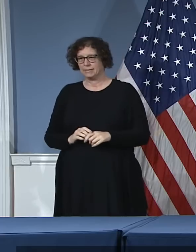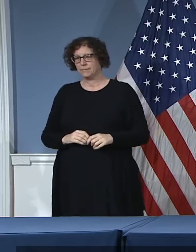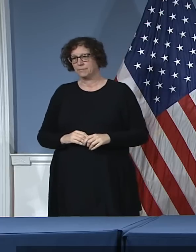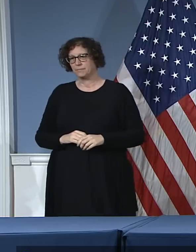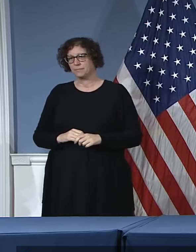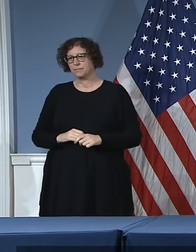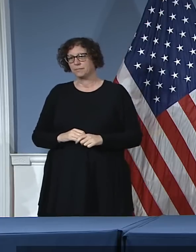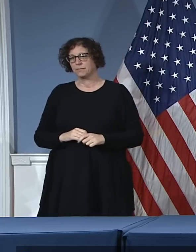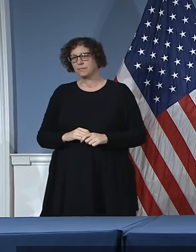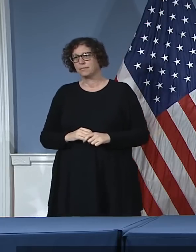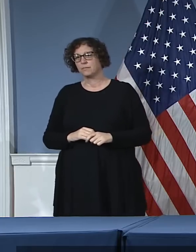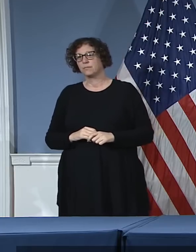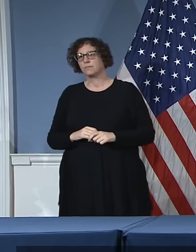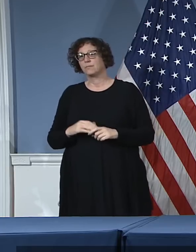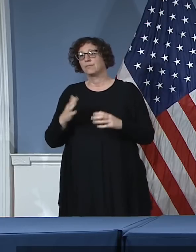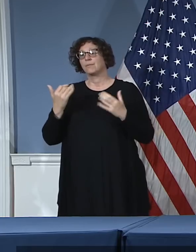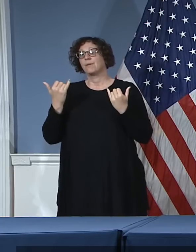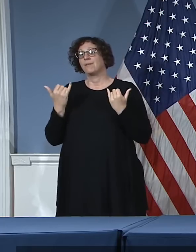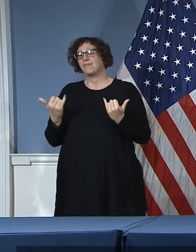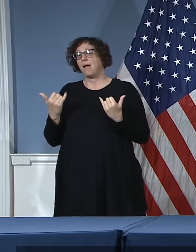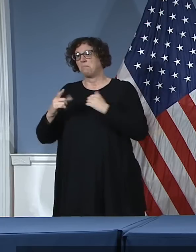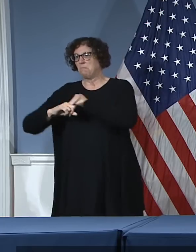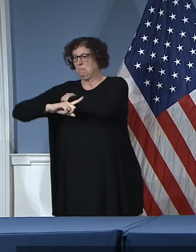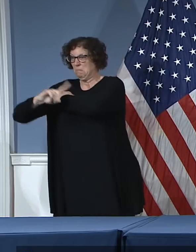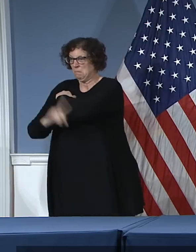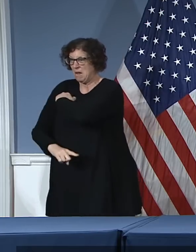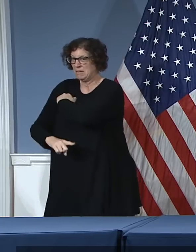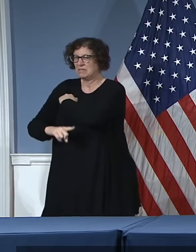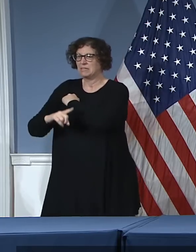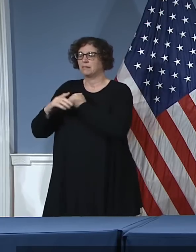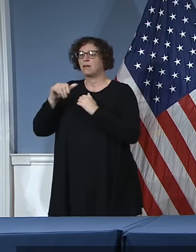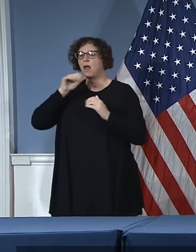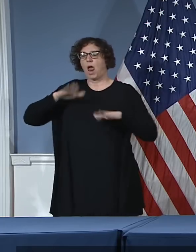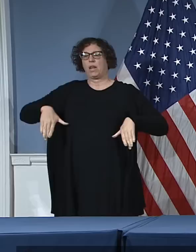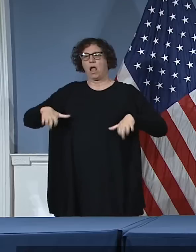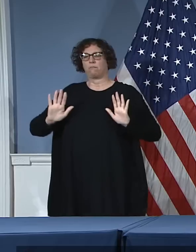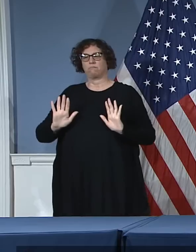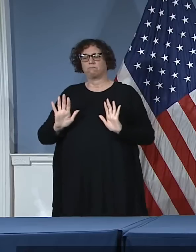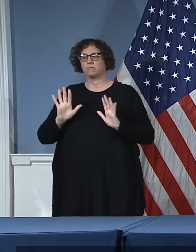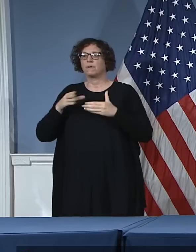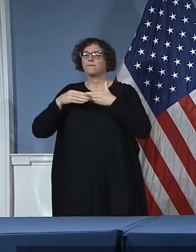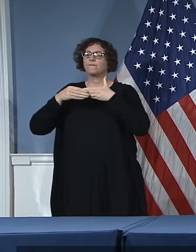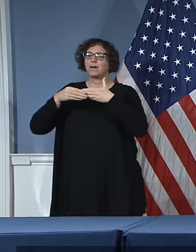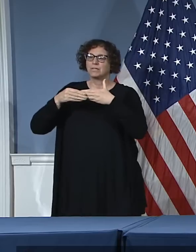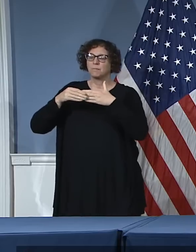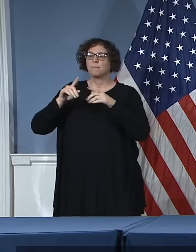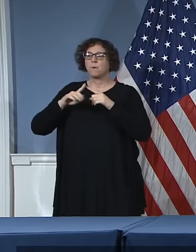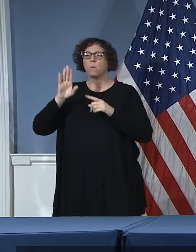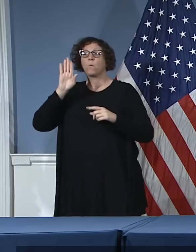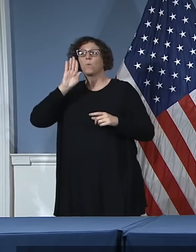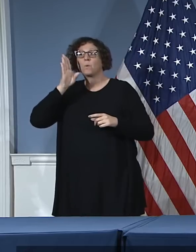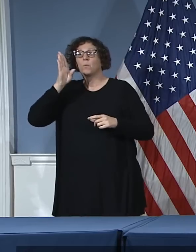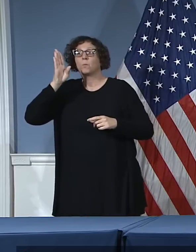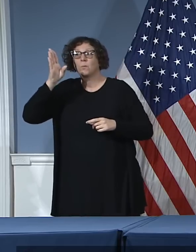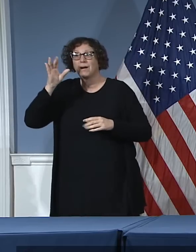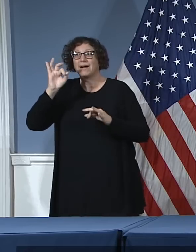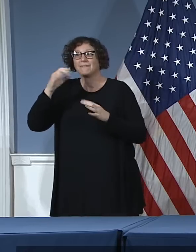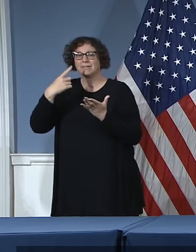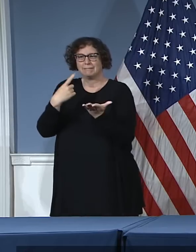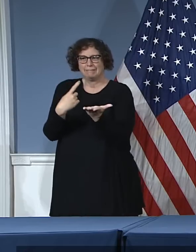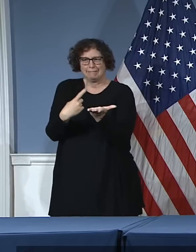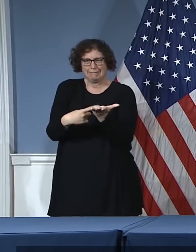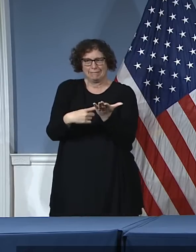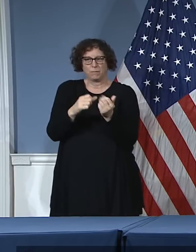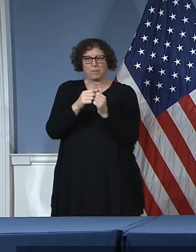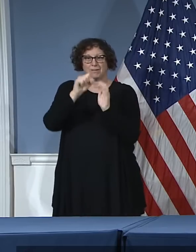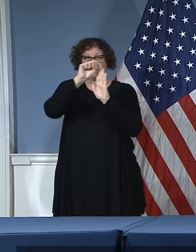specific sanctions because we're starting down a road, and we'll decide with the state if we need to get into sanctions more deeply, but I don't